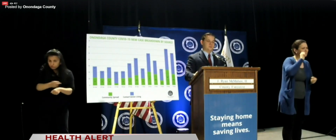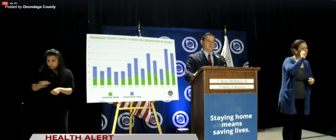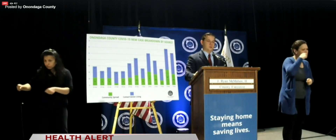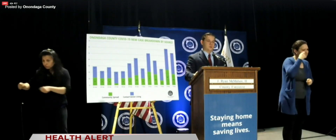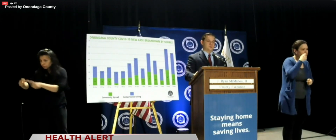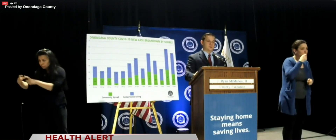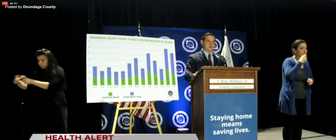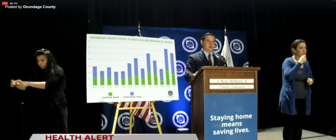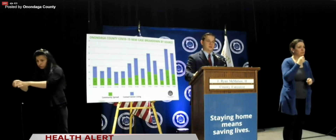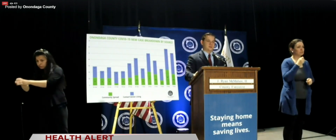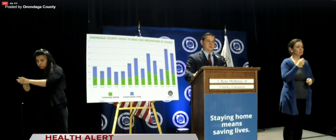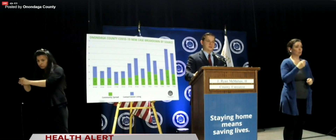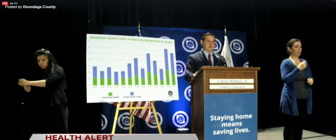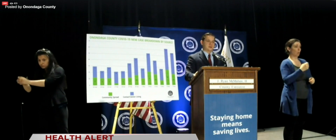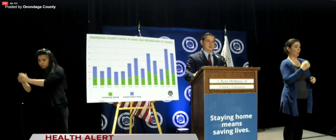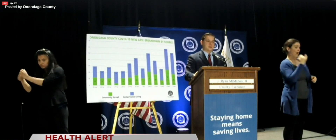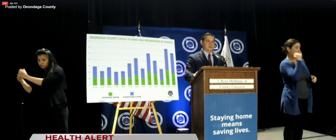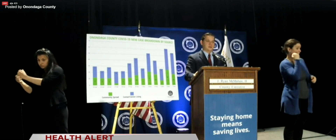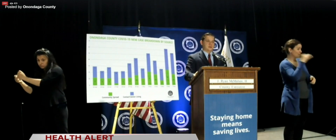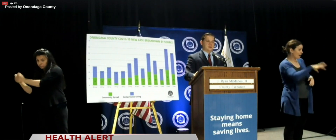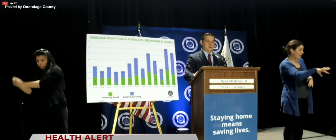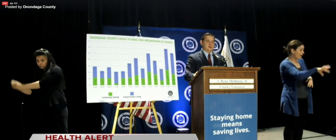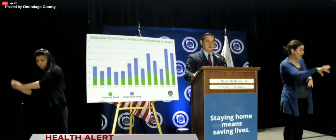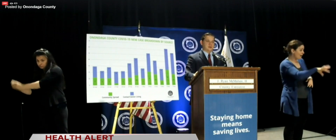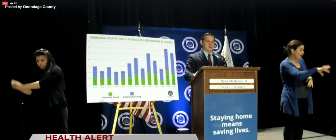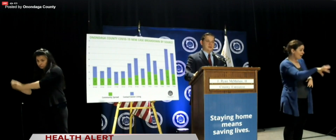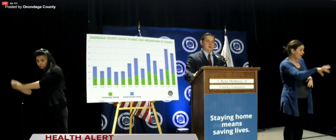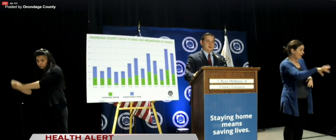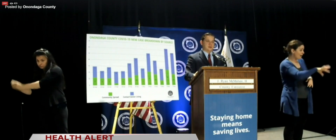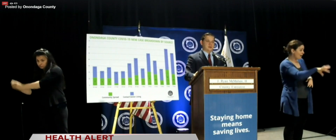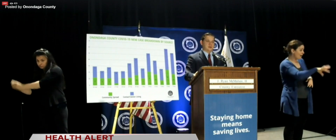the folks that aren't sick, and then hopefully